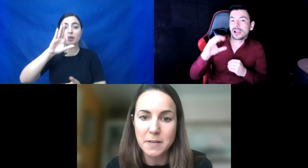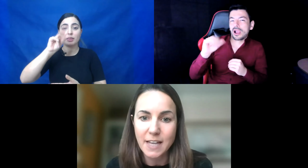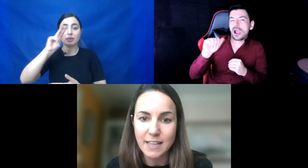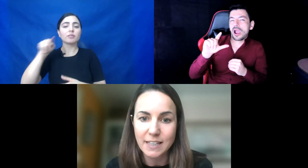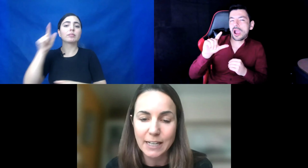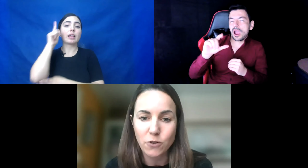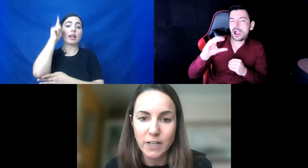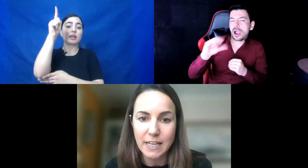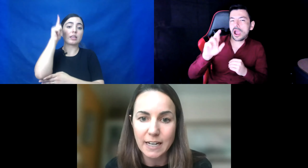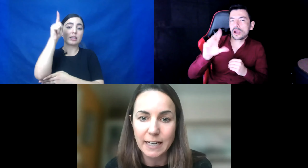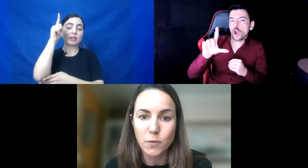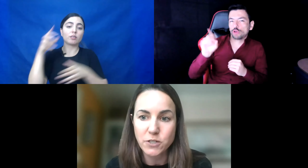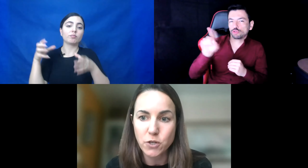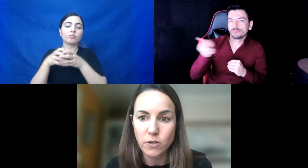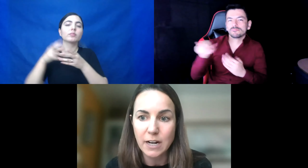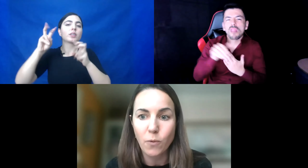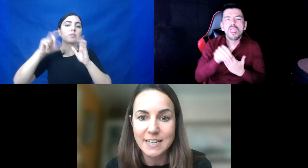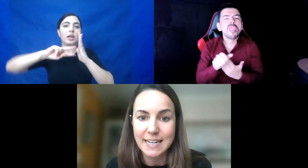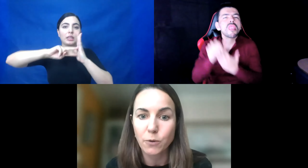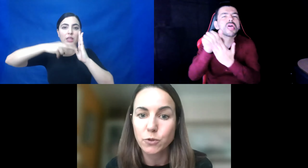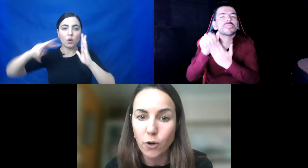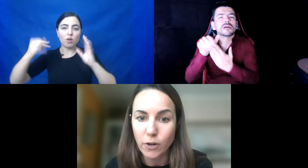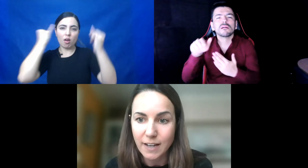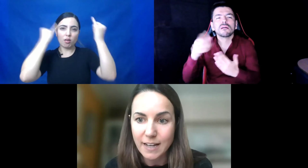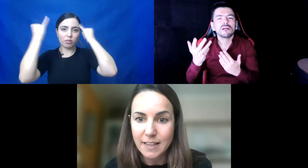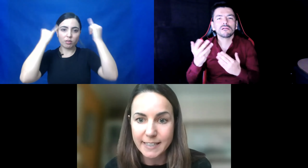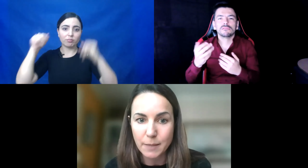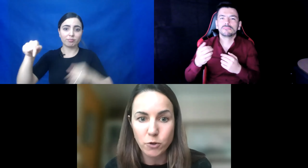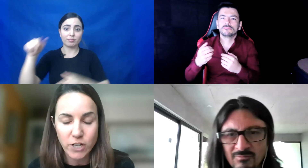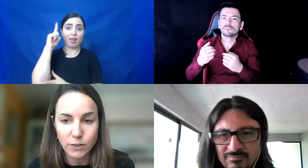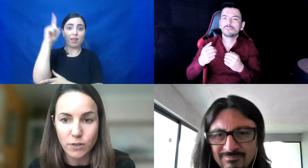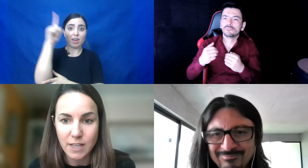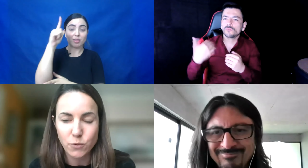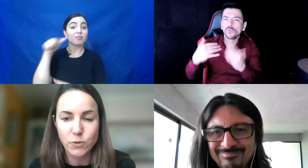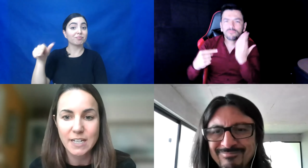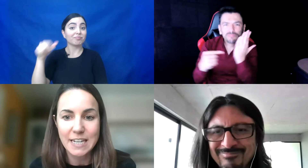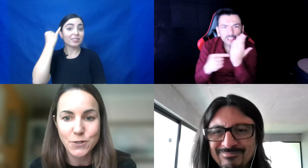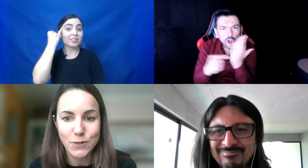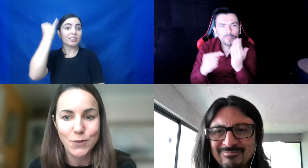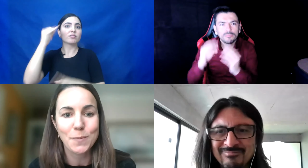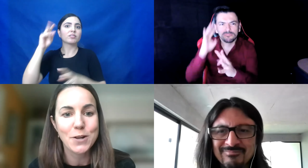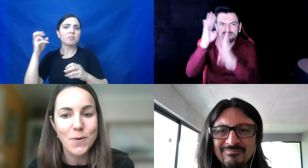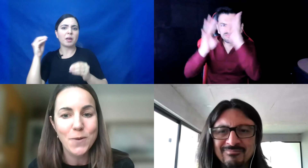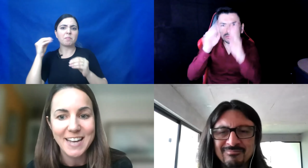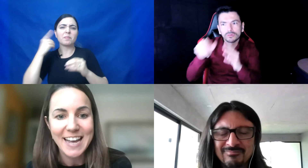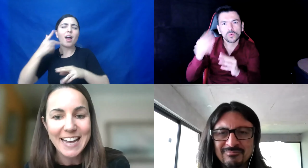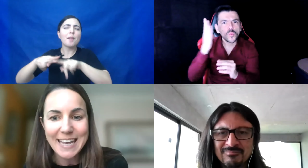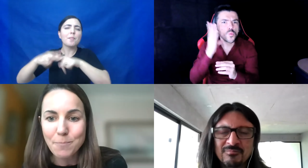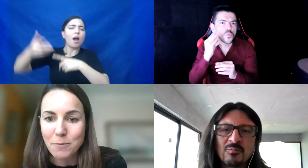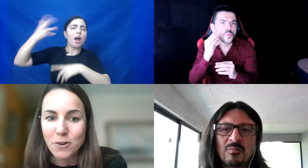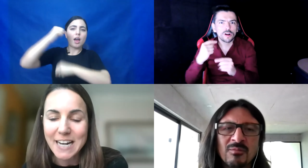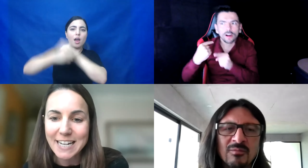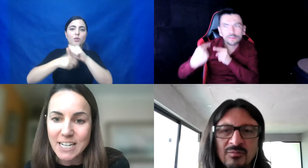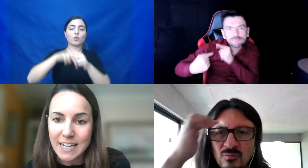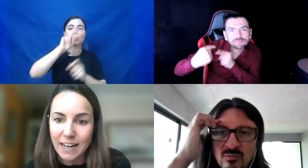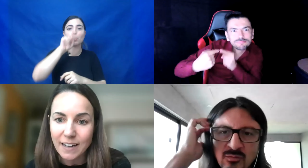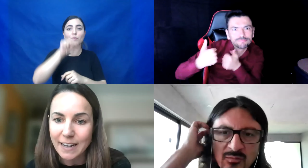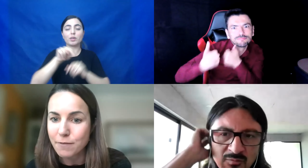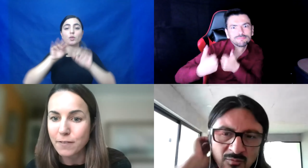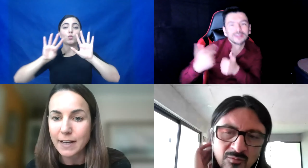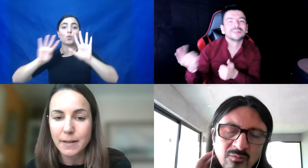Carlos Hualpatin, leader of the Competitiveness Technology and Innovation Division, and who is the author of this